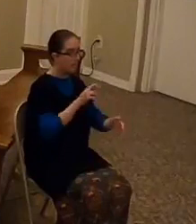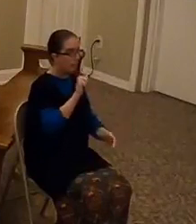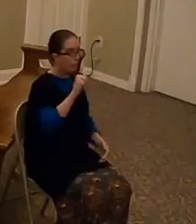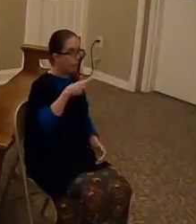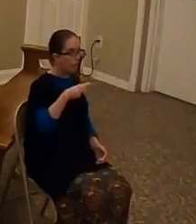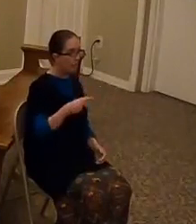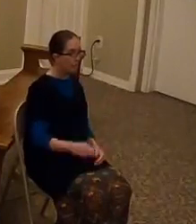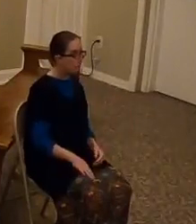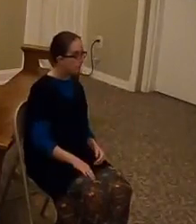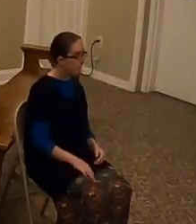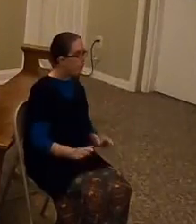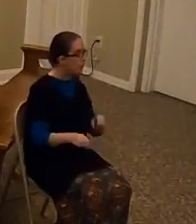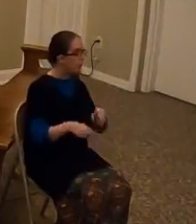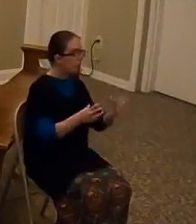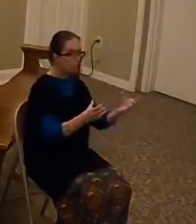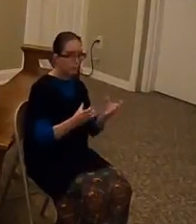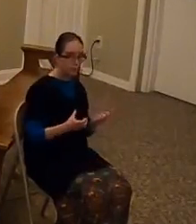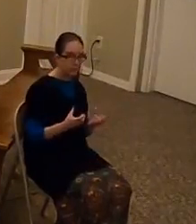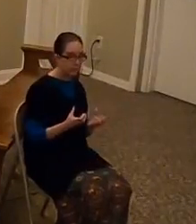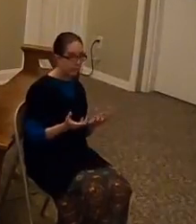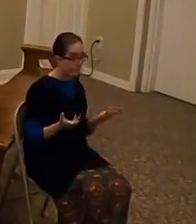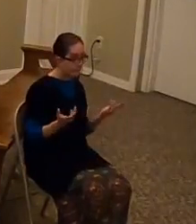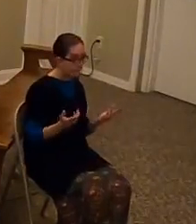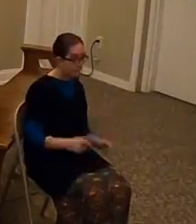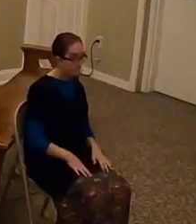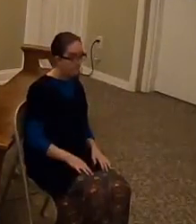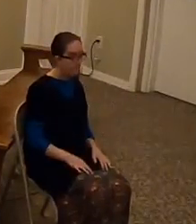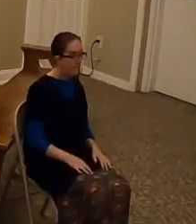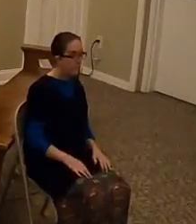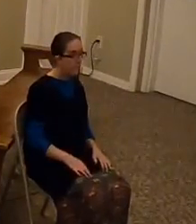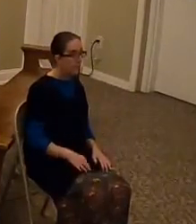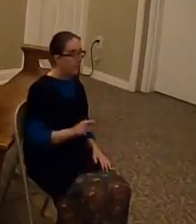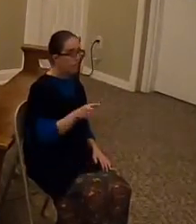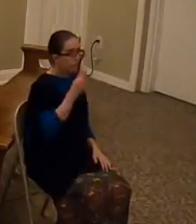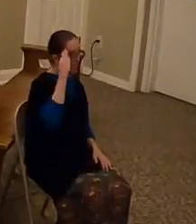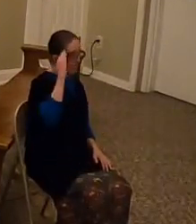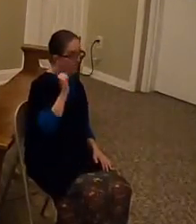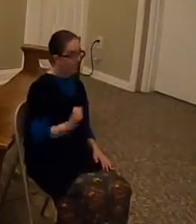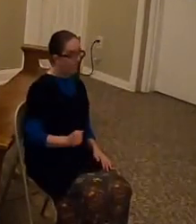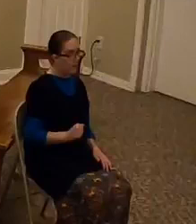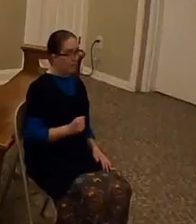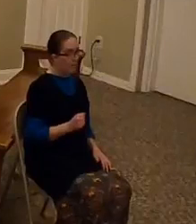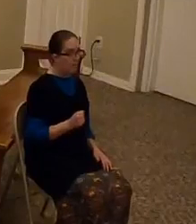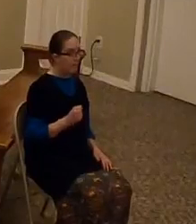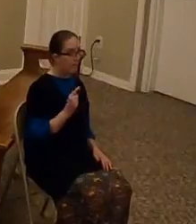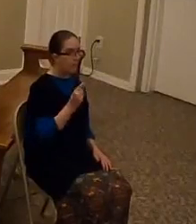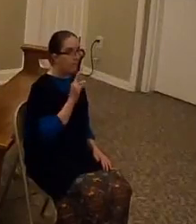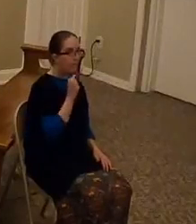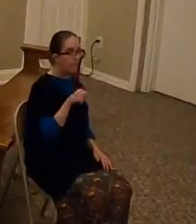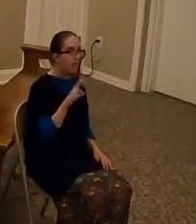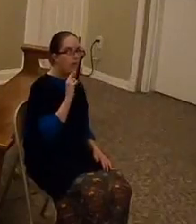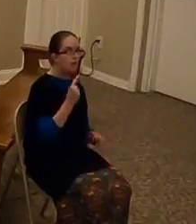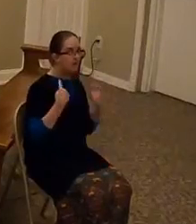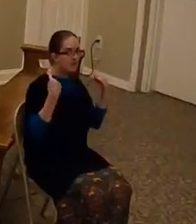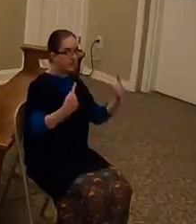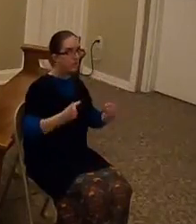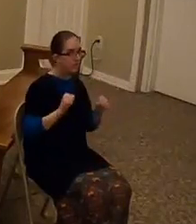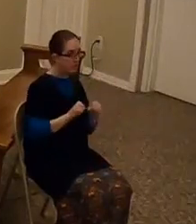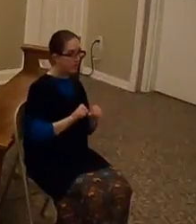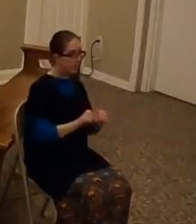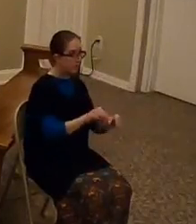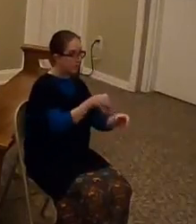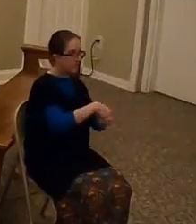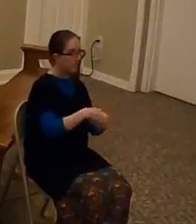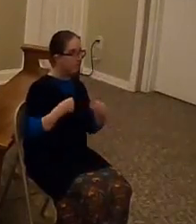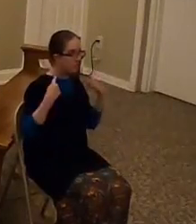Okay. Now you can do what you want to do about that. But you know what? They're sinning. Yes, sir. Continue